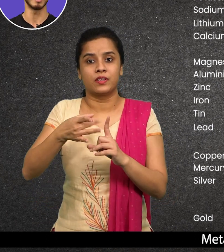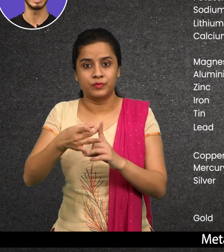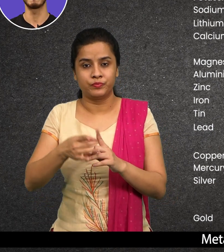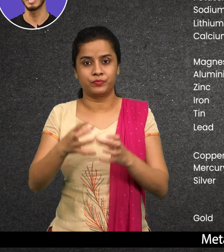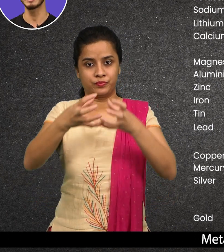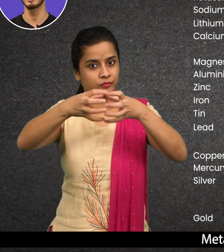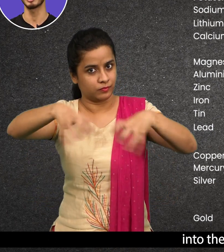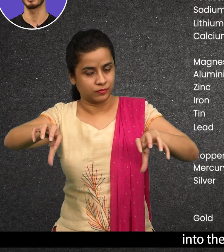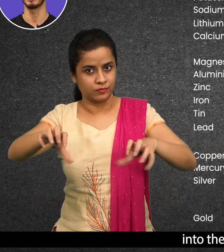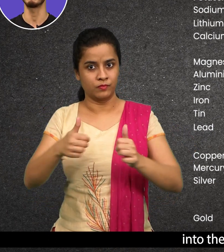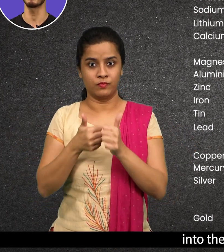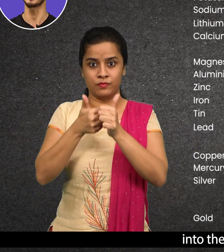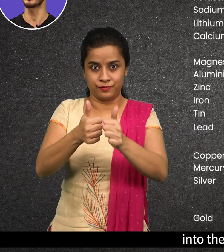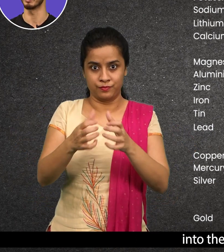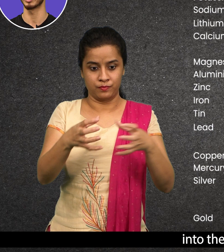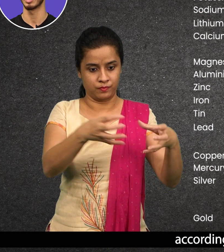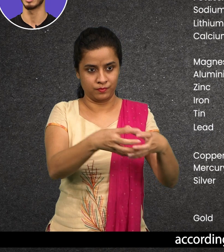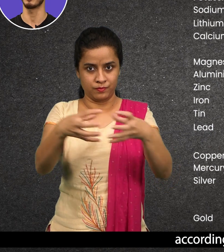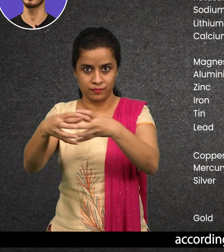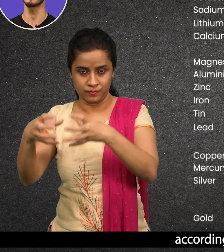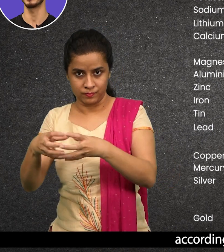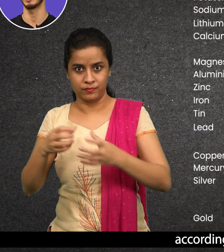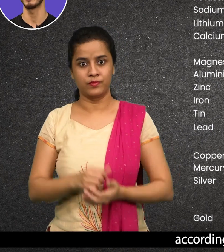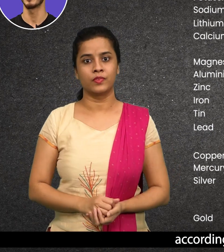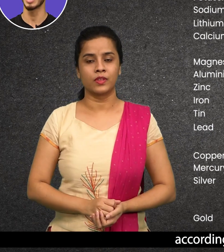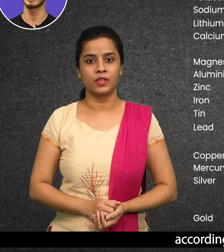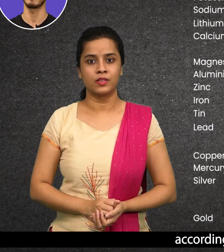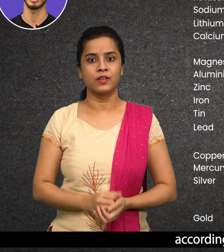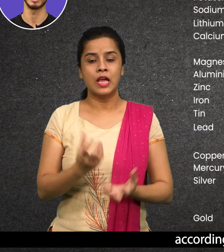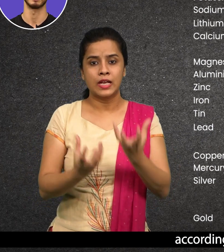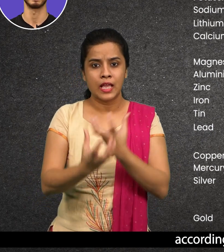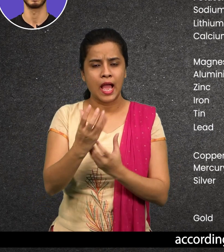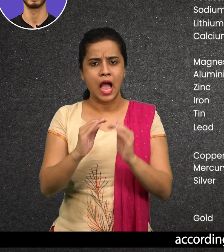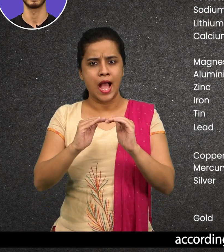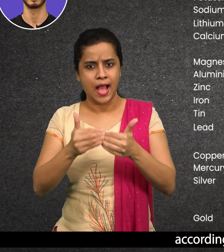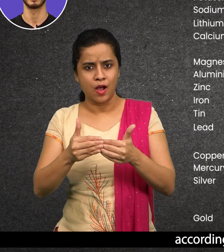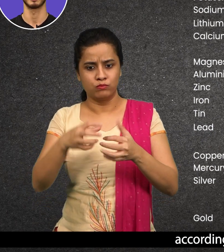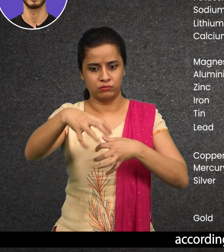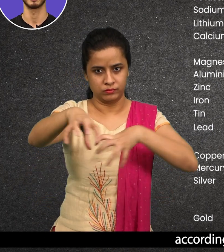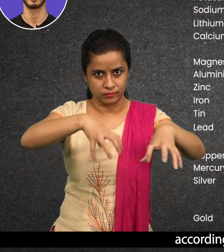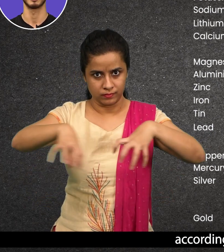Metals are divided into the following groups according to their reactivity.